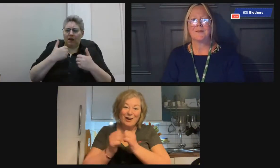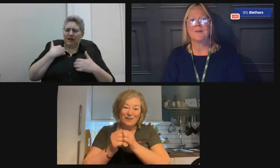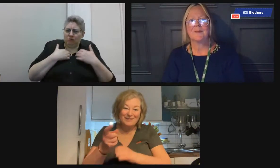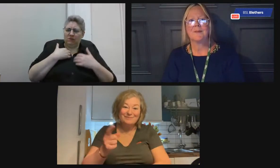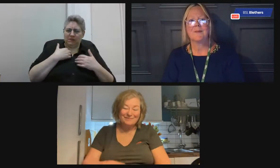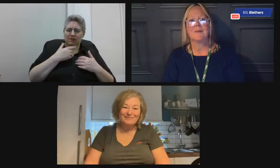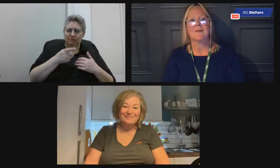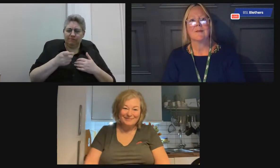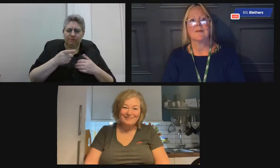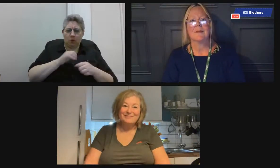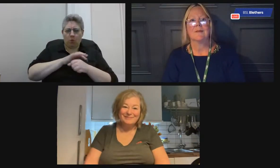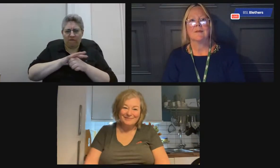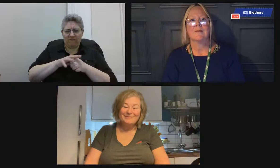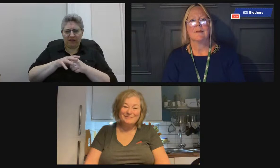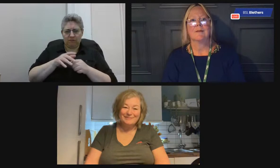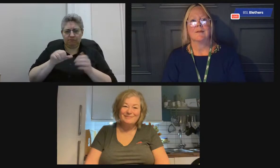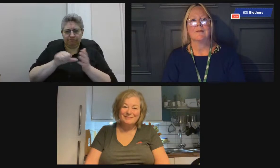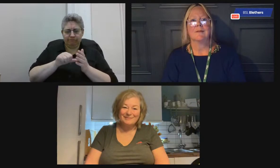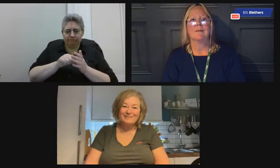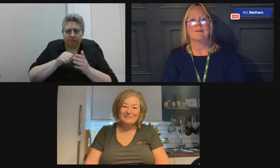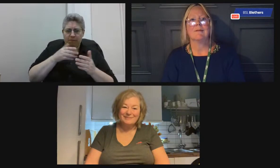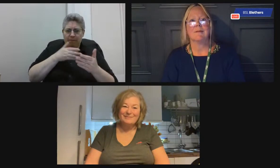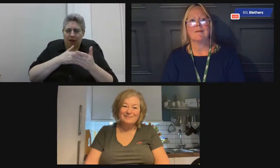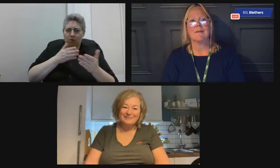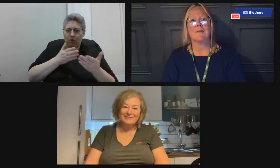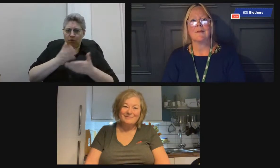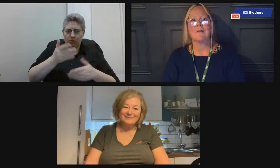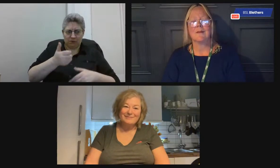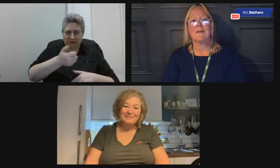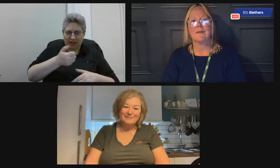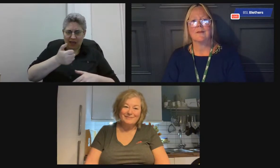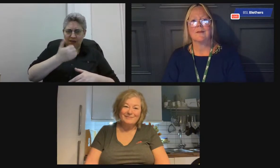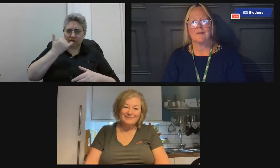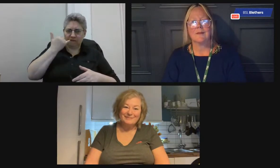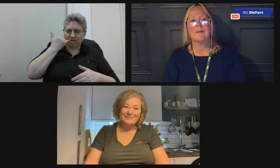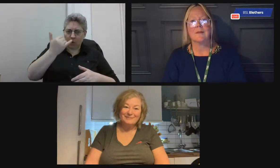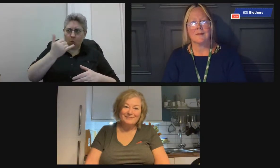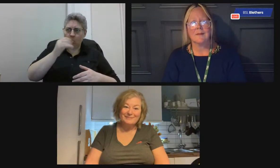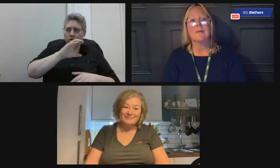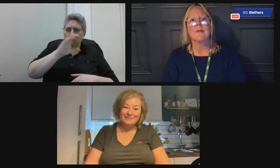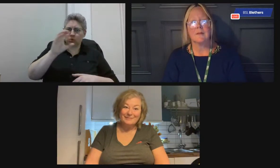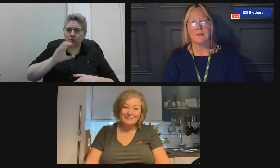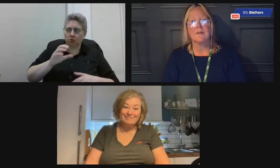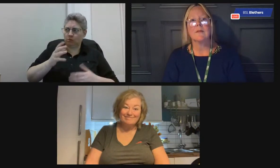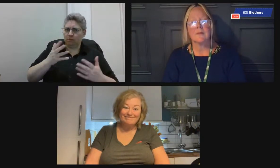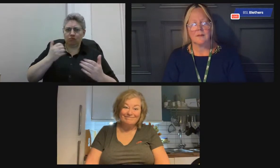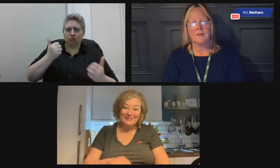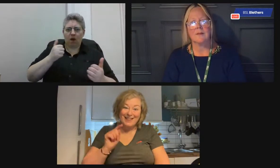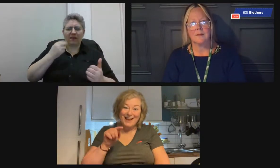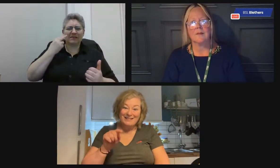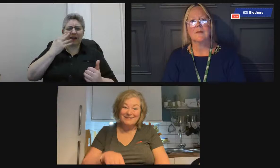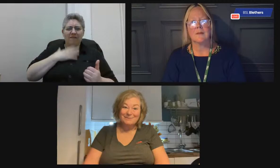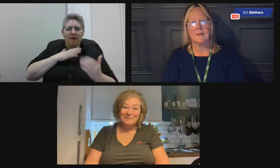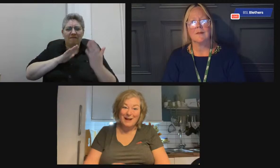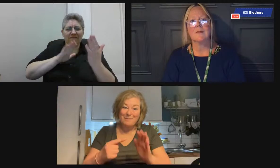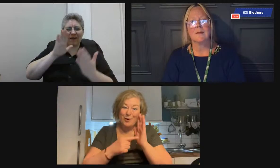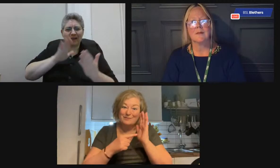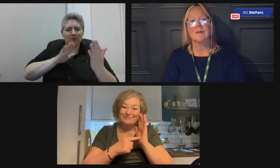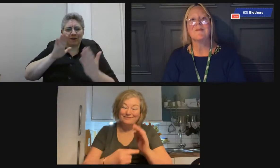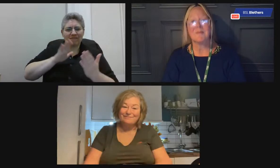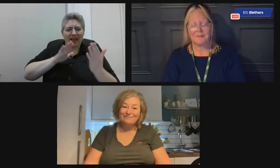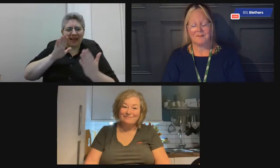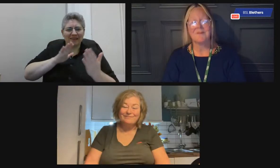really terrible time. I totally agree. Okay, so we've established that there are lots of barriers through